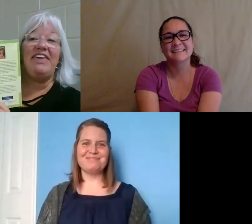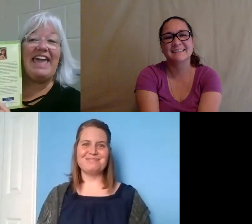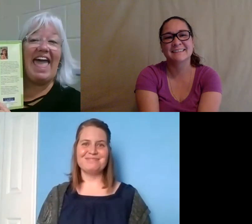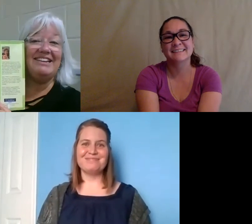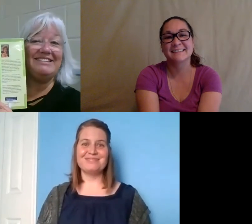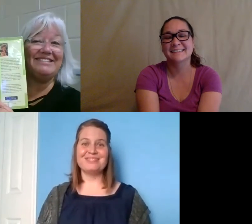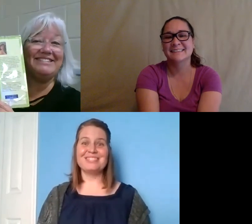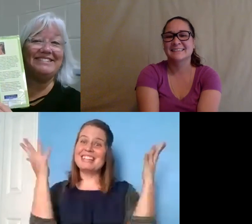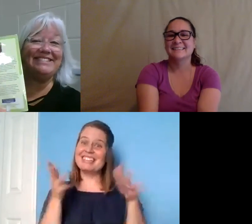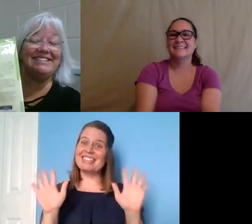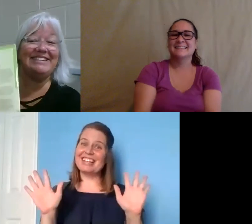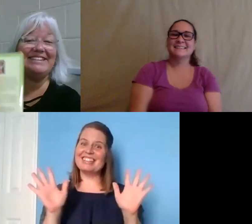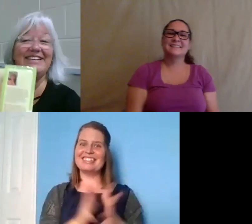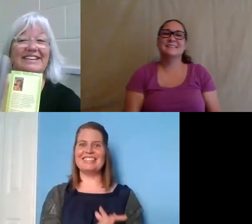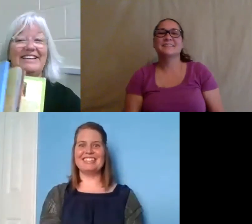The end.